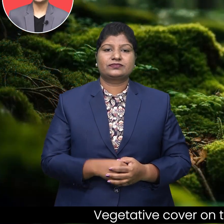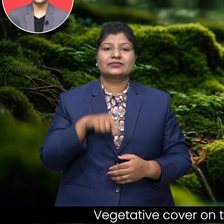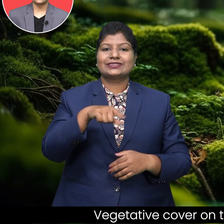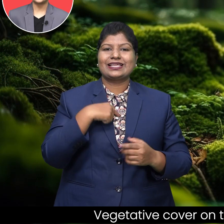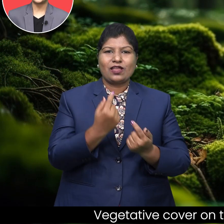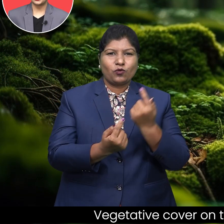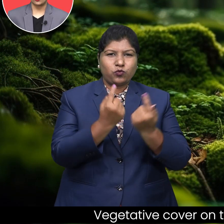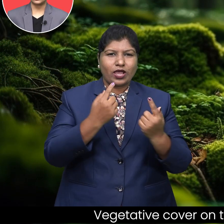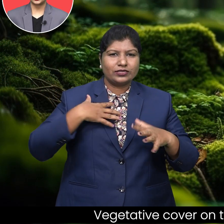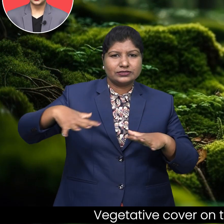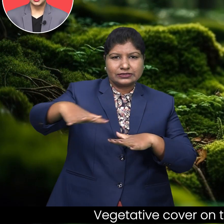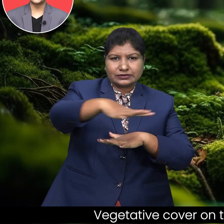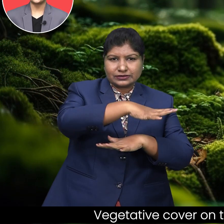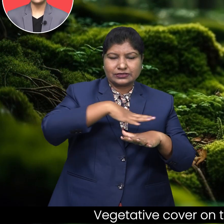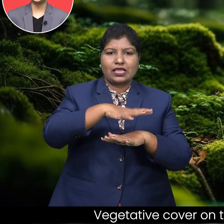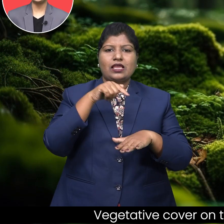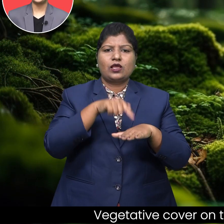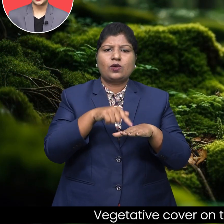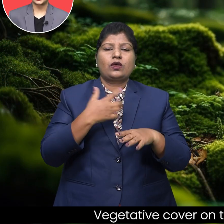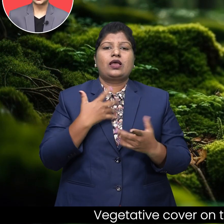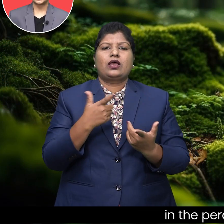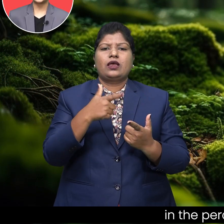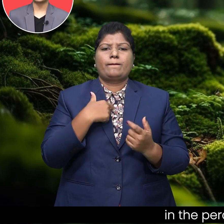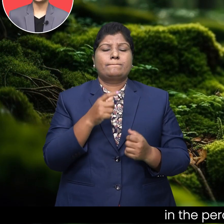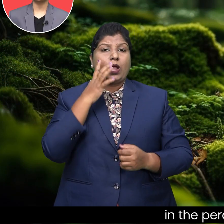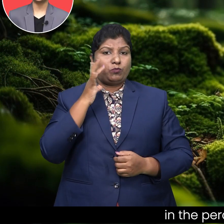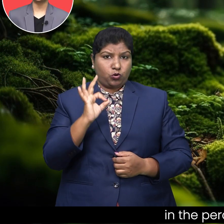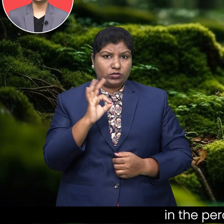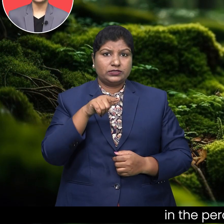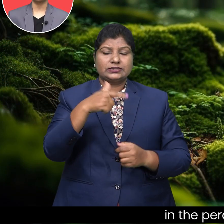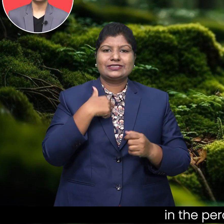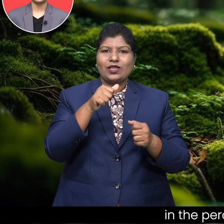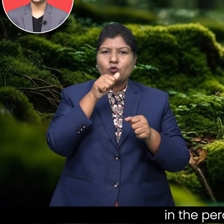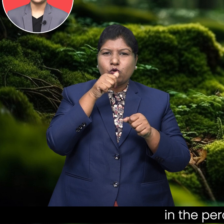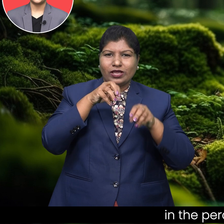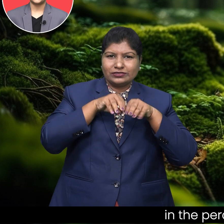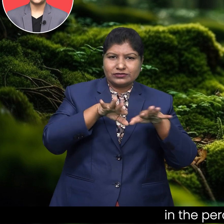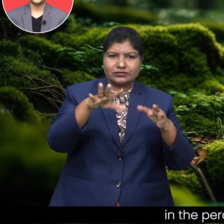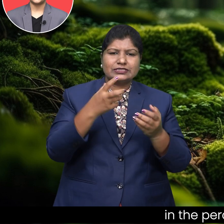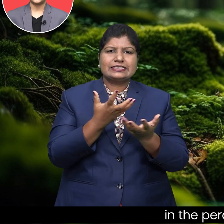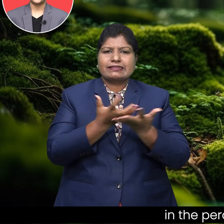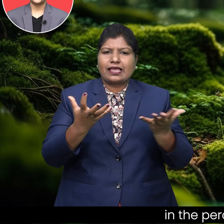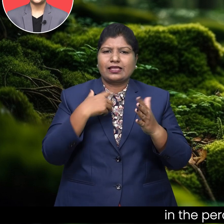Vegetative cover on the ground has a role to play in the percolation of water